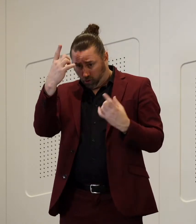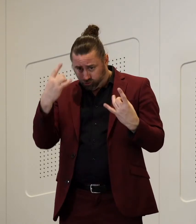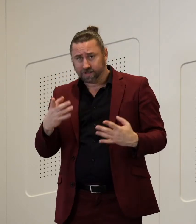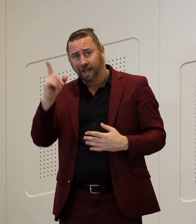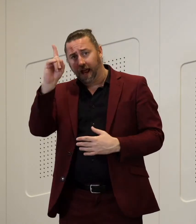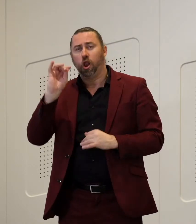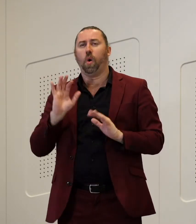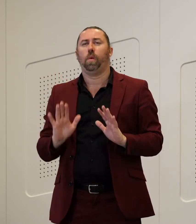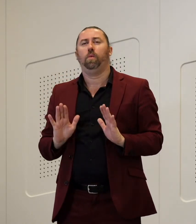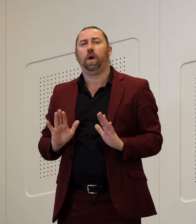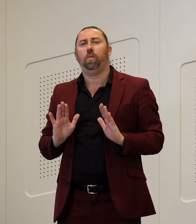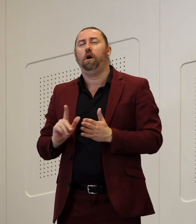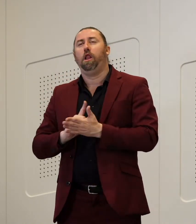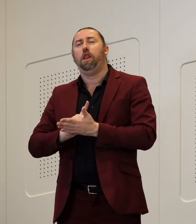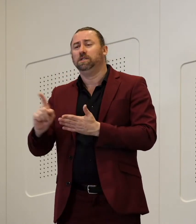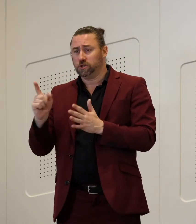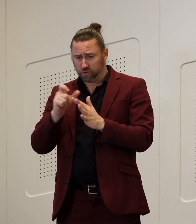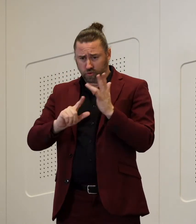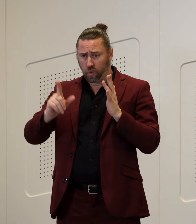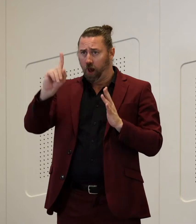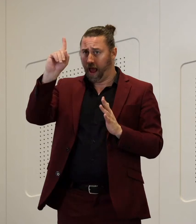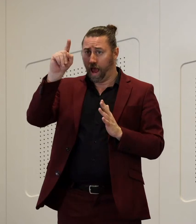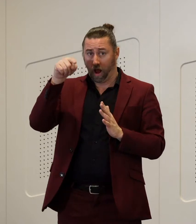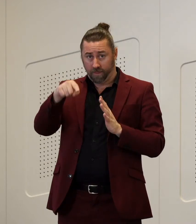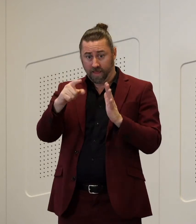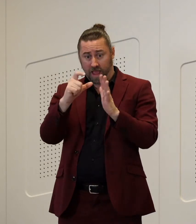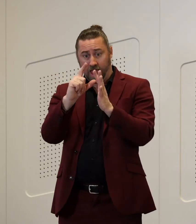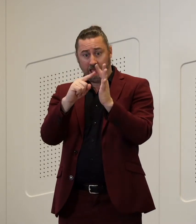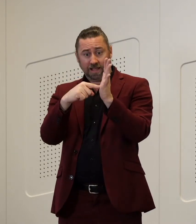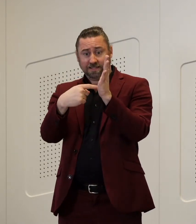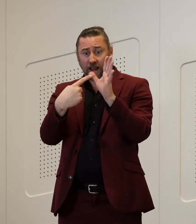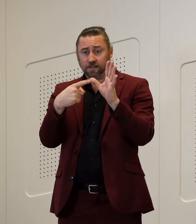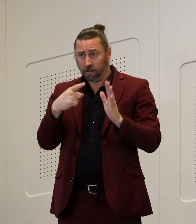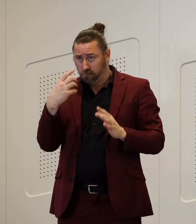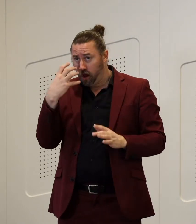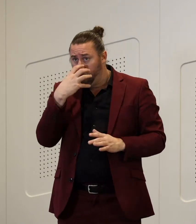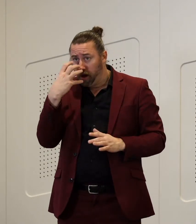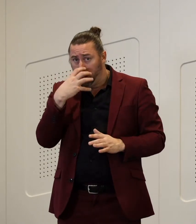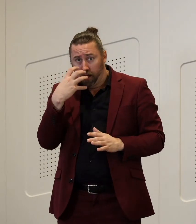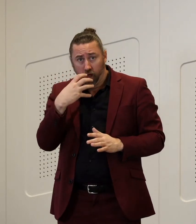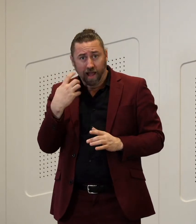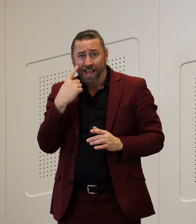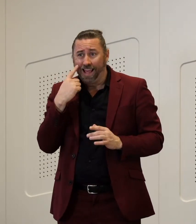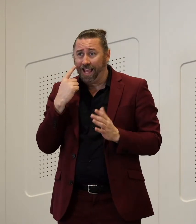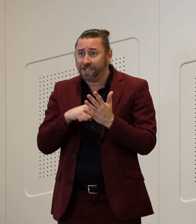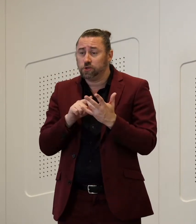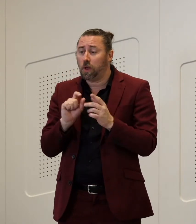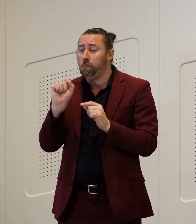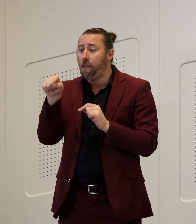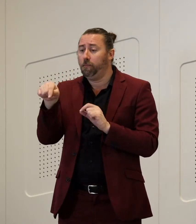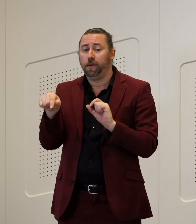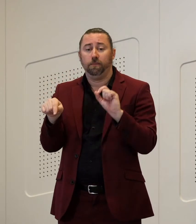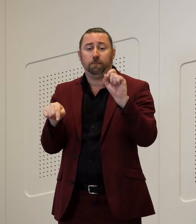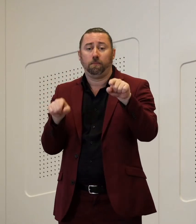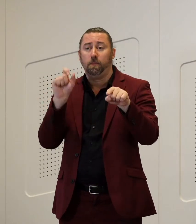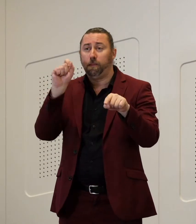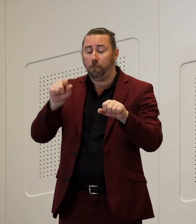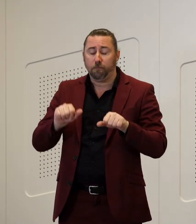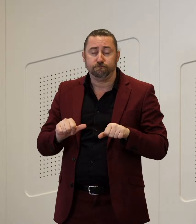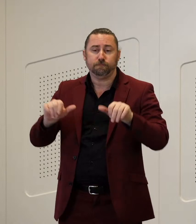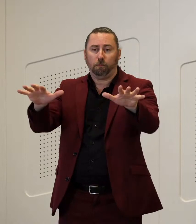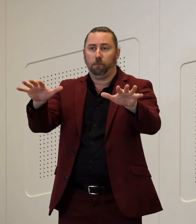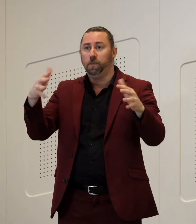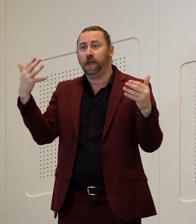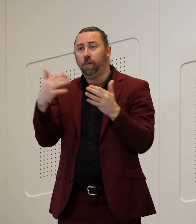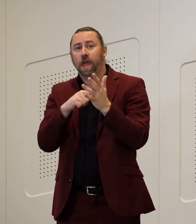Don't wait till later in the year. This new strain is highly contagious. It spreads far quicker than